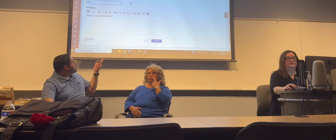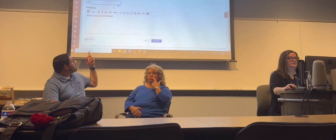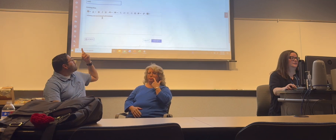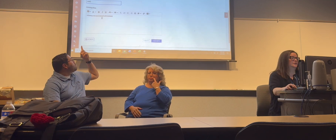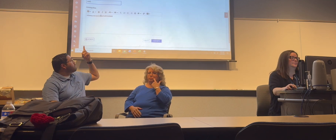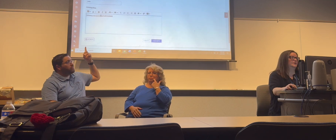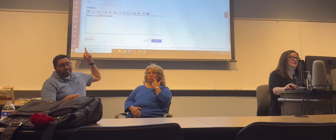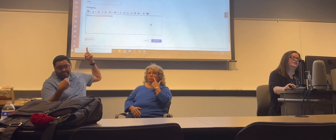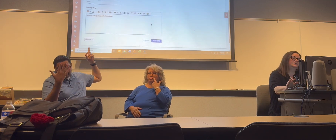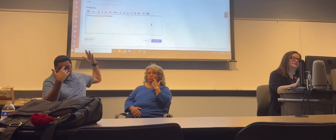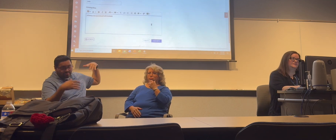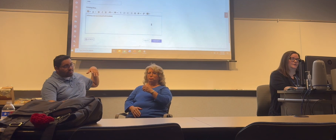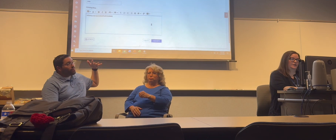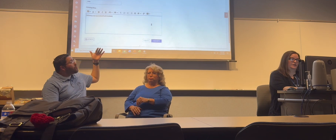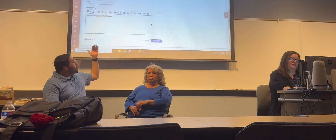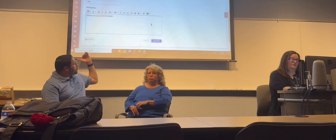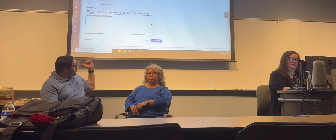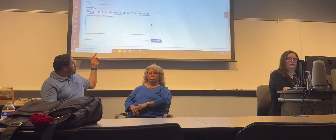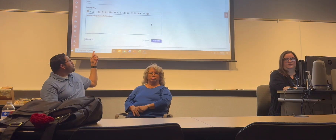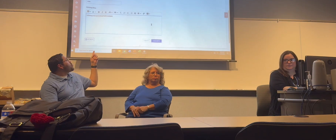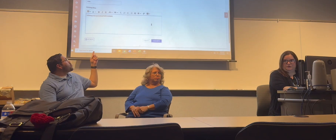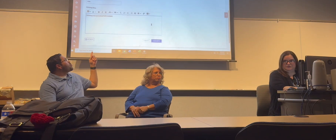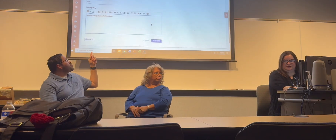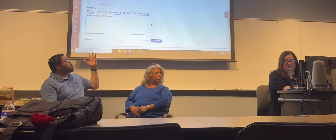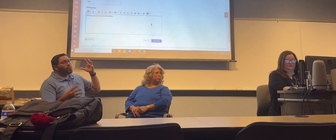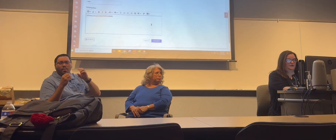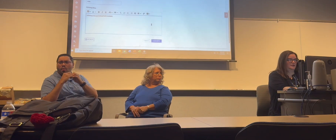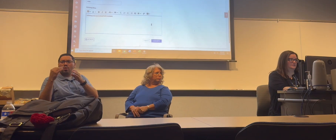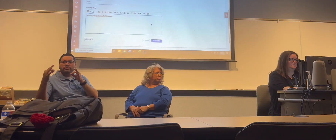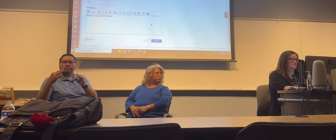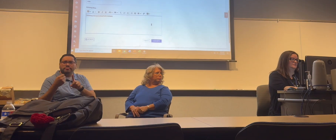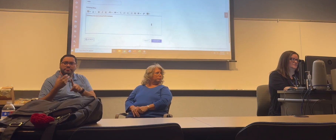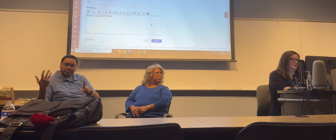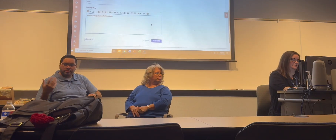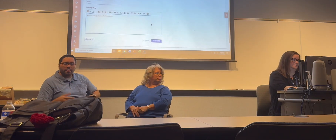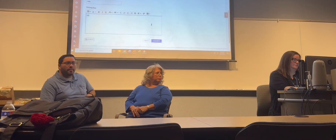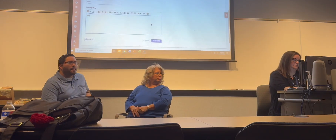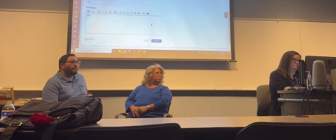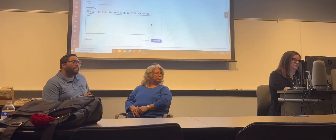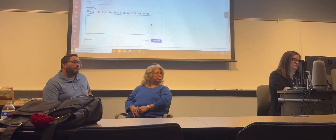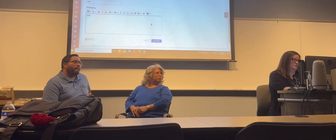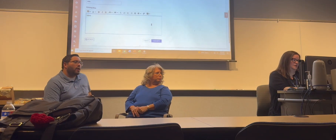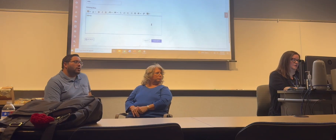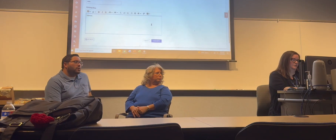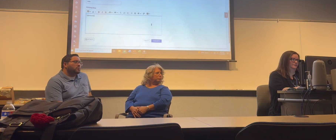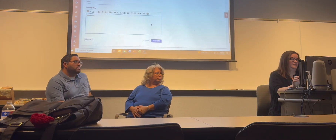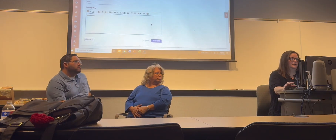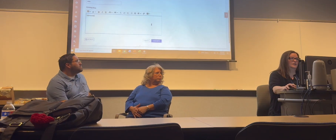who cares? But here is where you wanna be more descriptive, right? Type